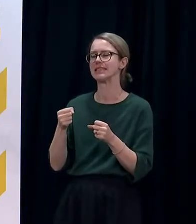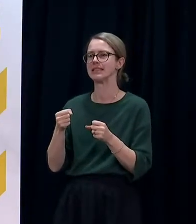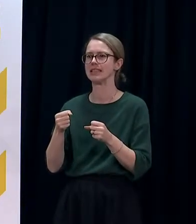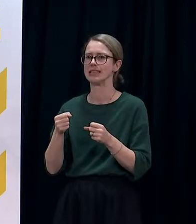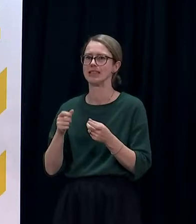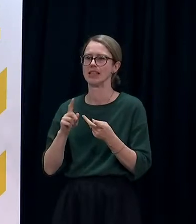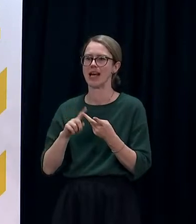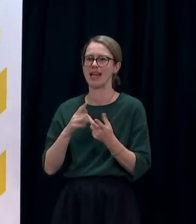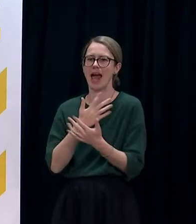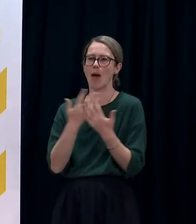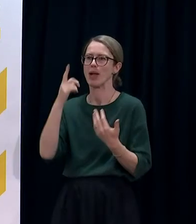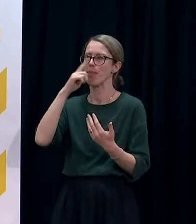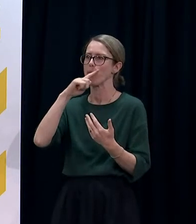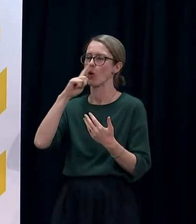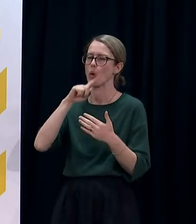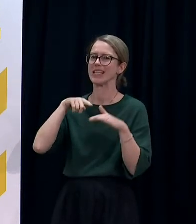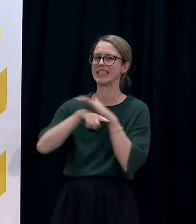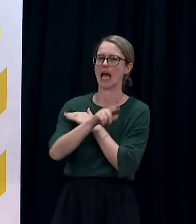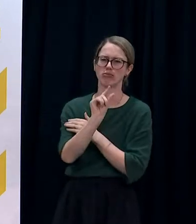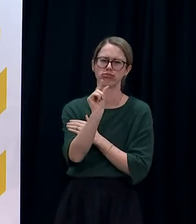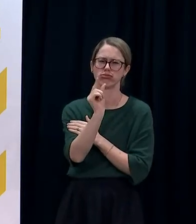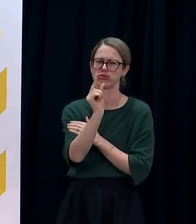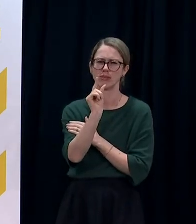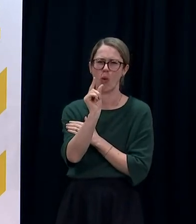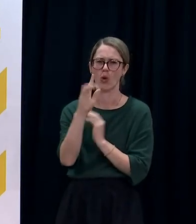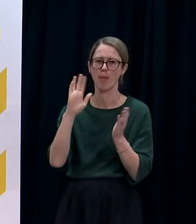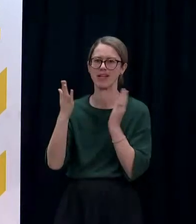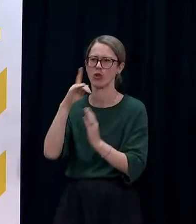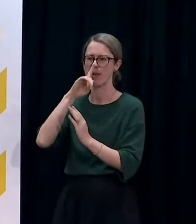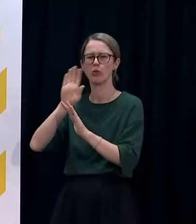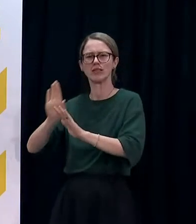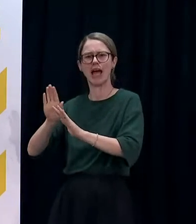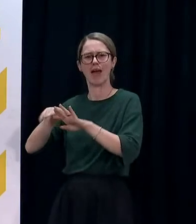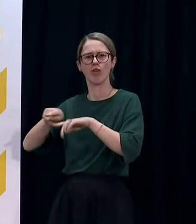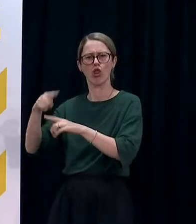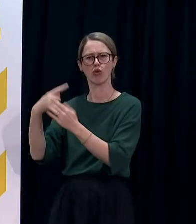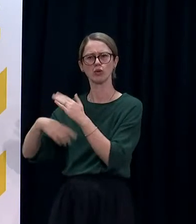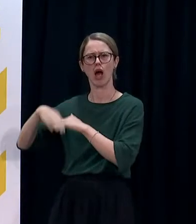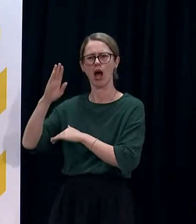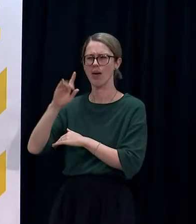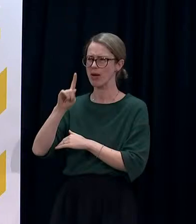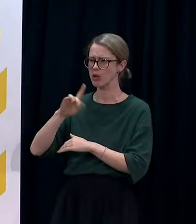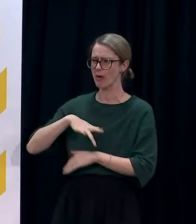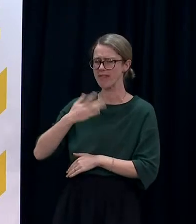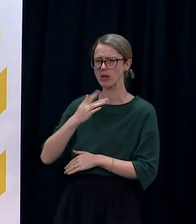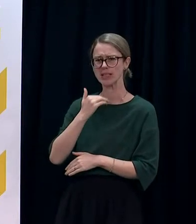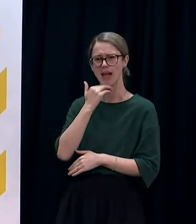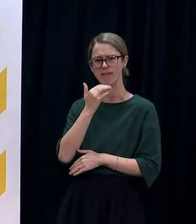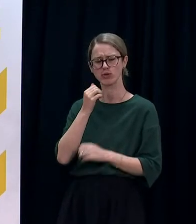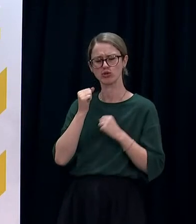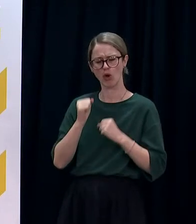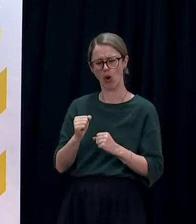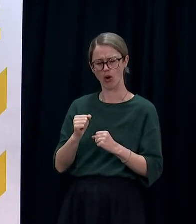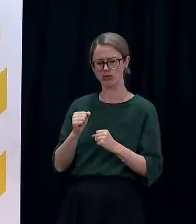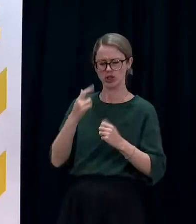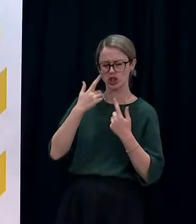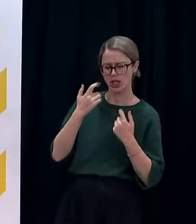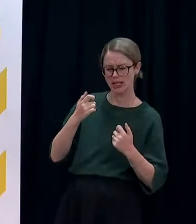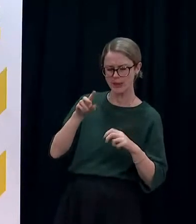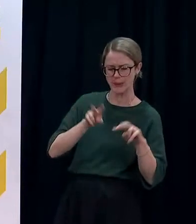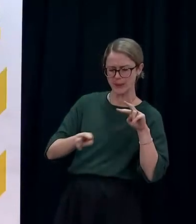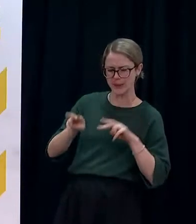of people who do flee are few and far between, but are you satisfied that there are enough checks and balances so that when it